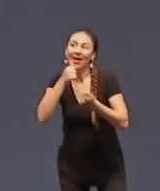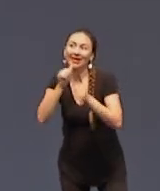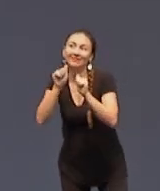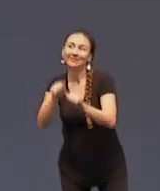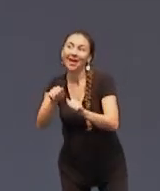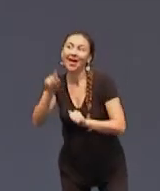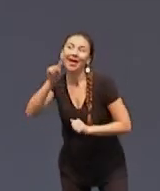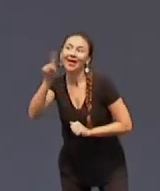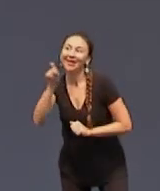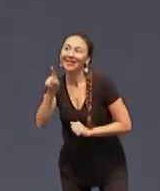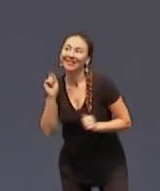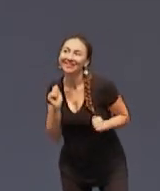What is your answer?